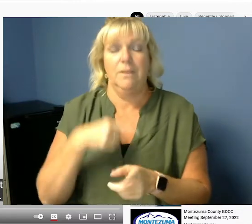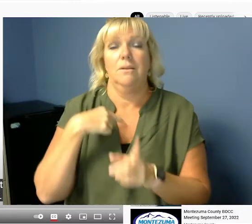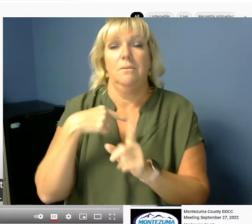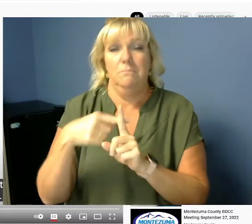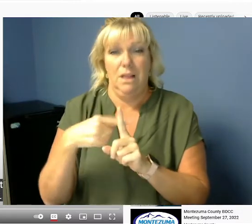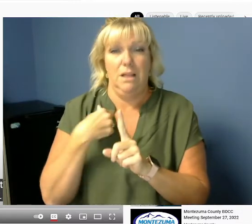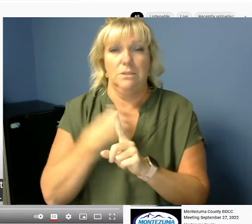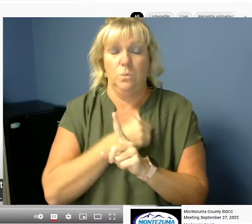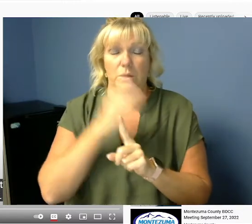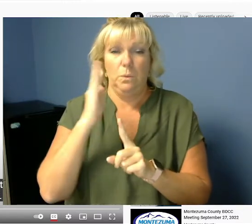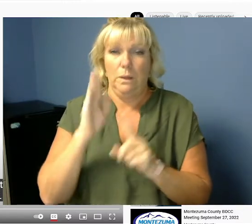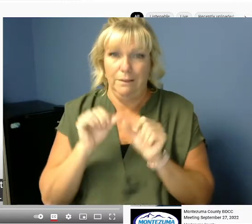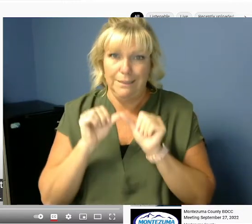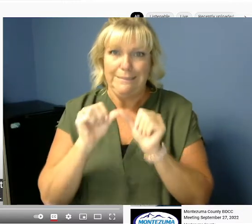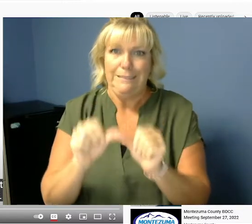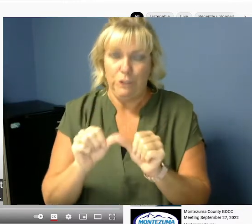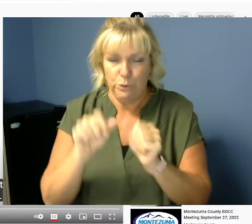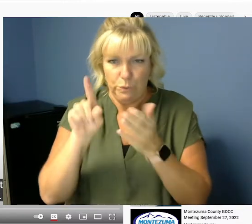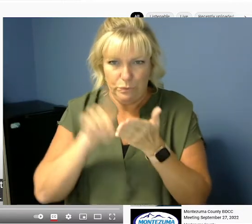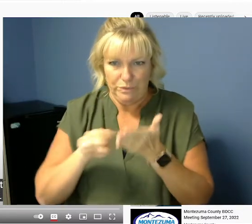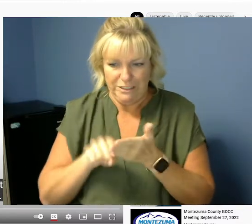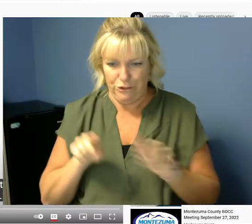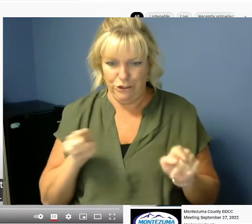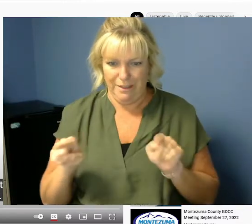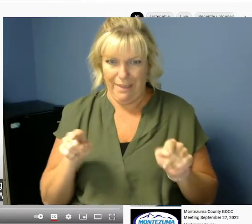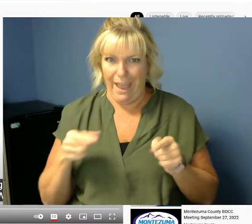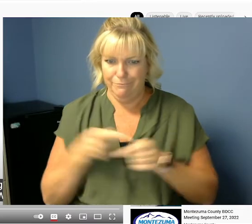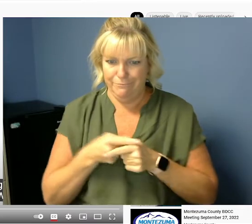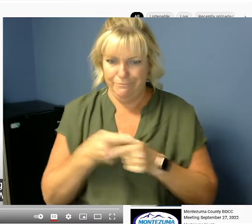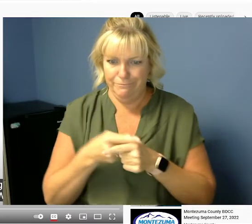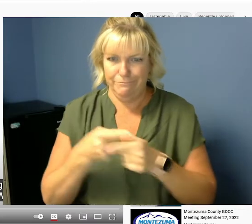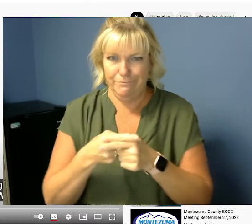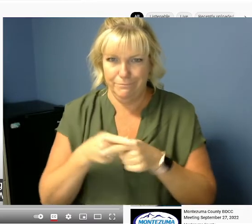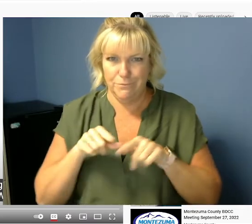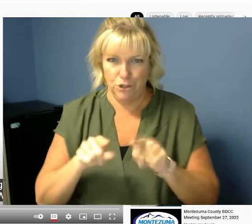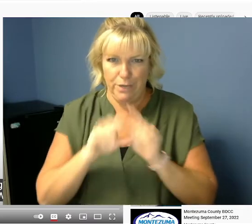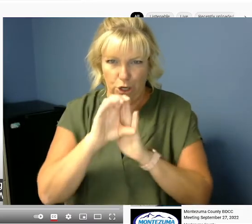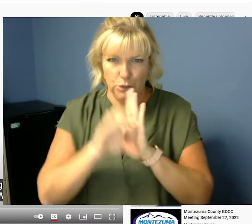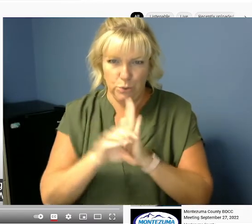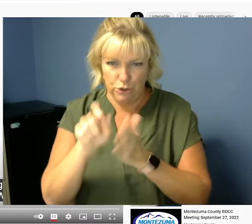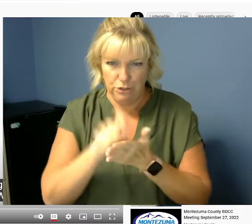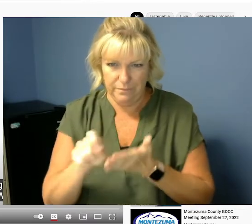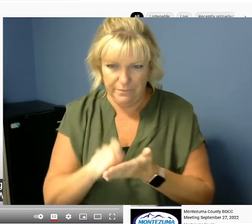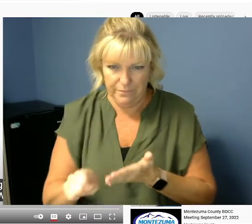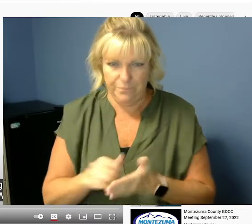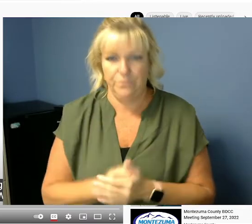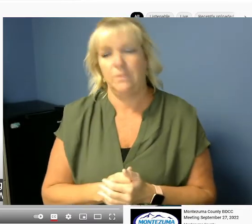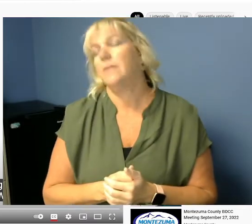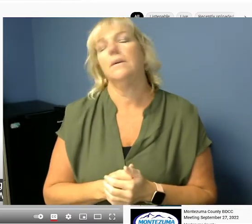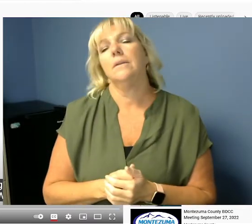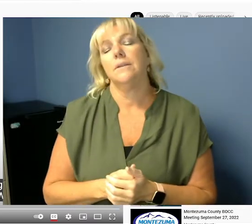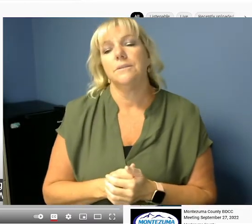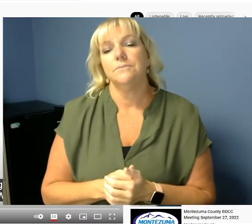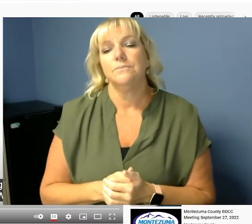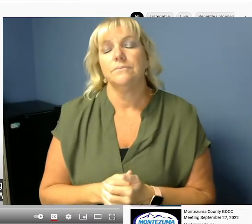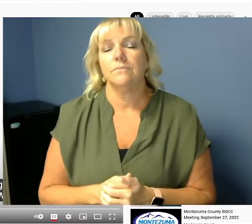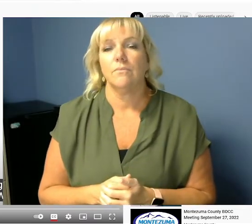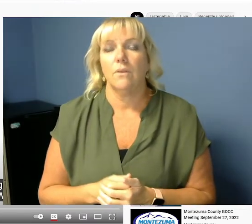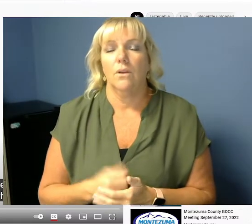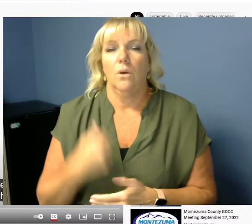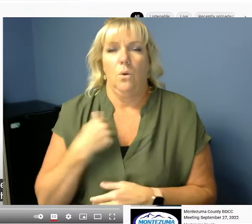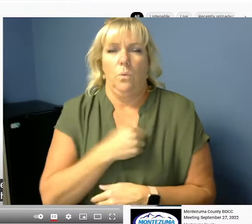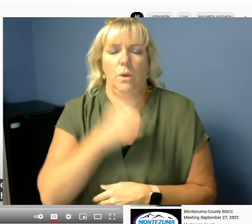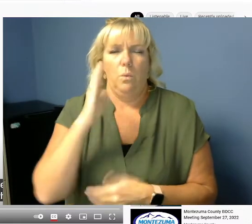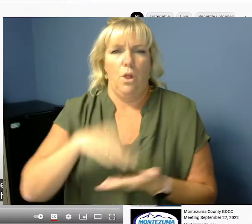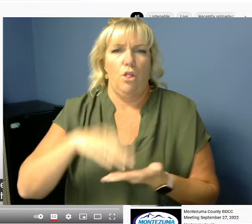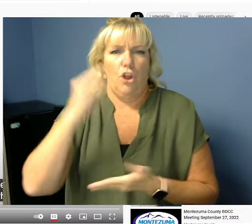that thread through when we look at the Constitution itself. So we'll talk about how the Constitution gets determined with these various plans.